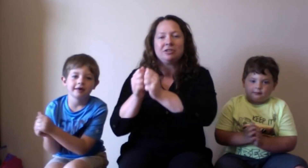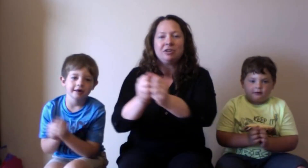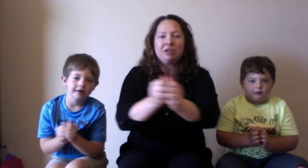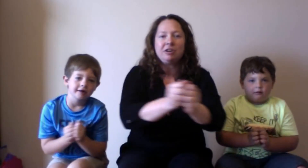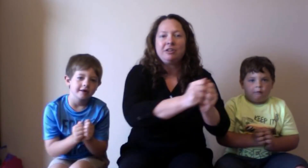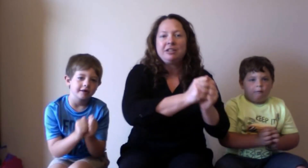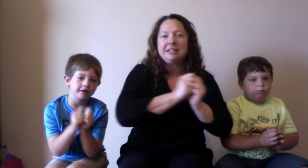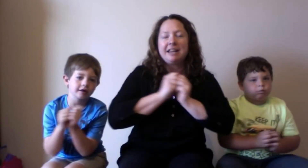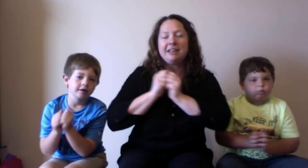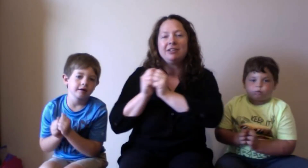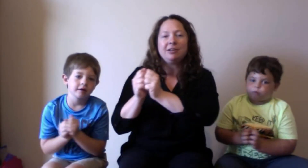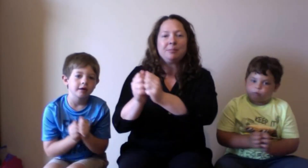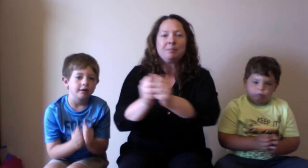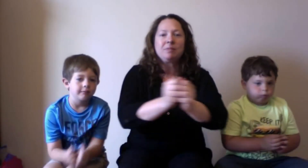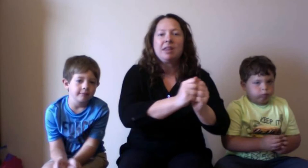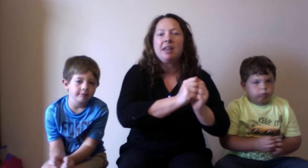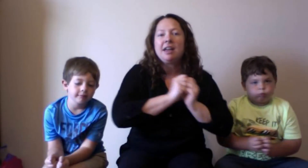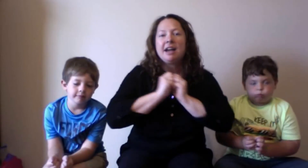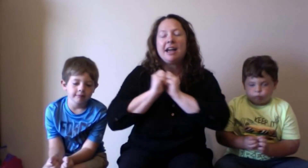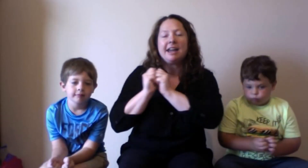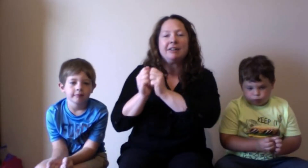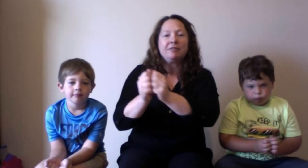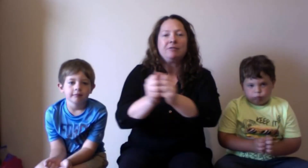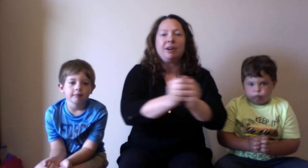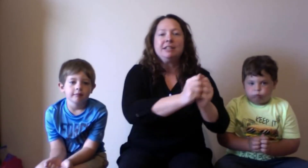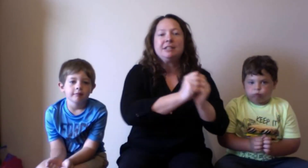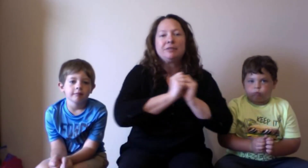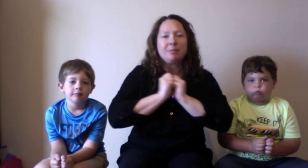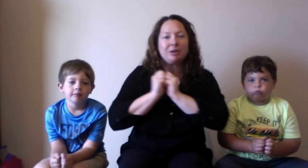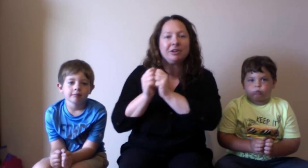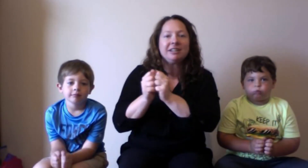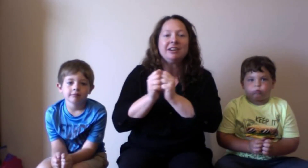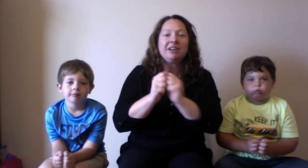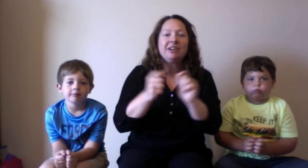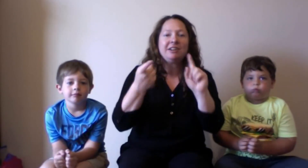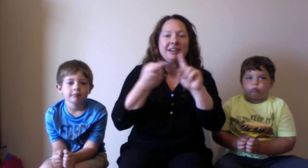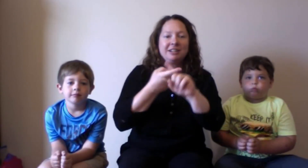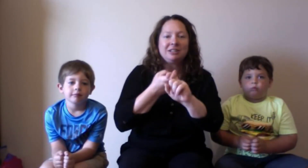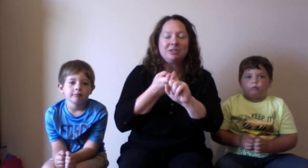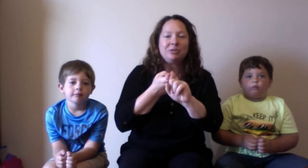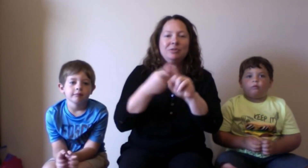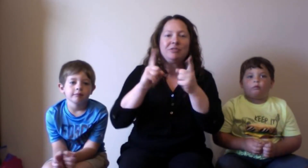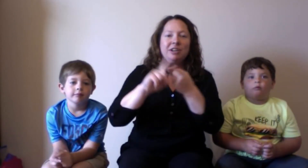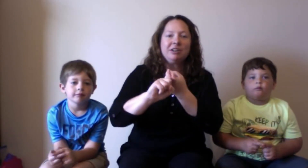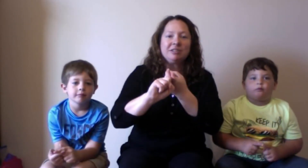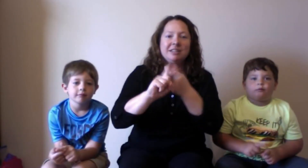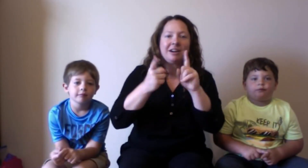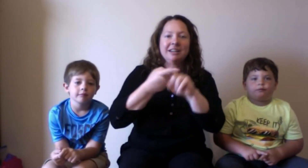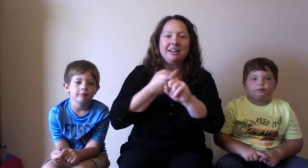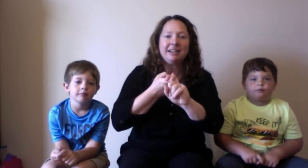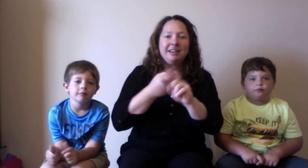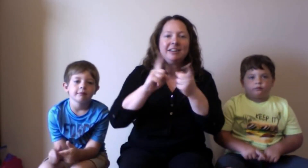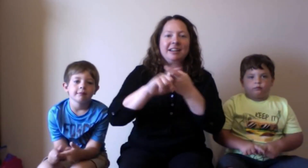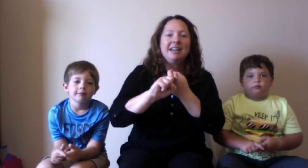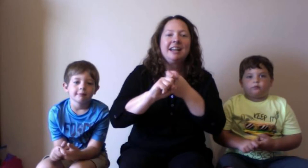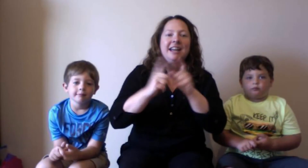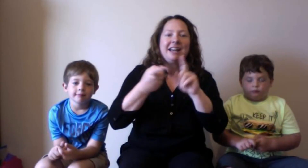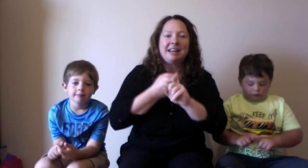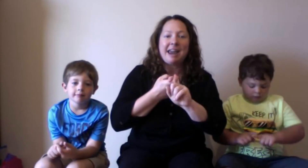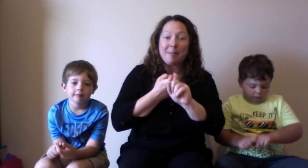together. And friends from earlier, two fingers hugging. And happy